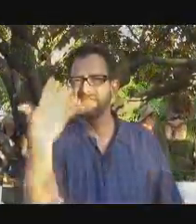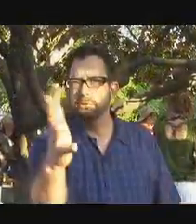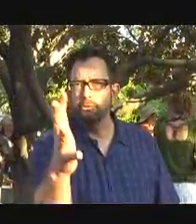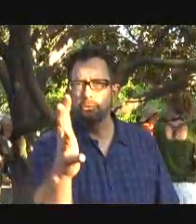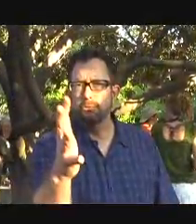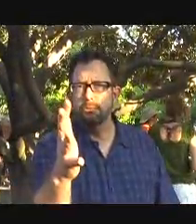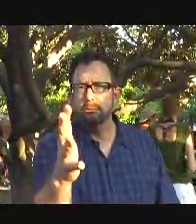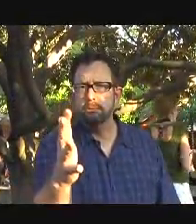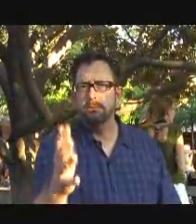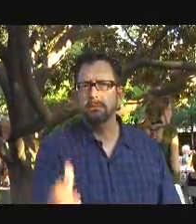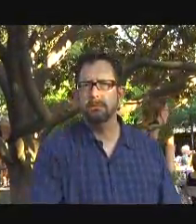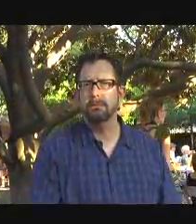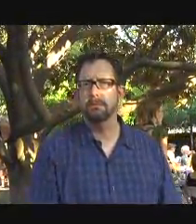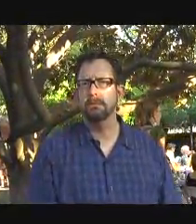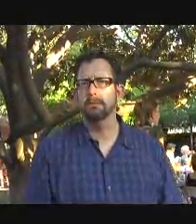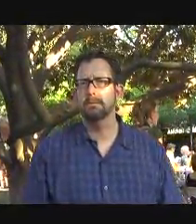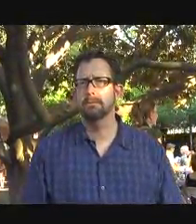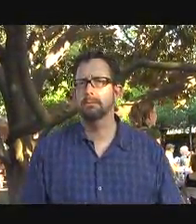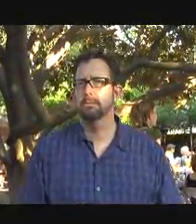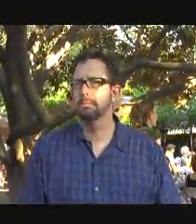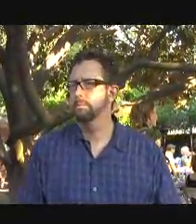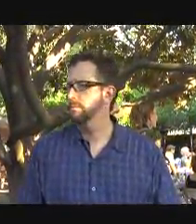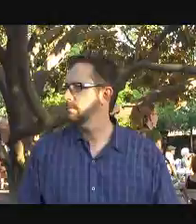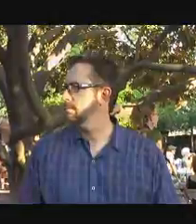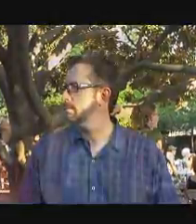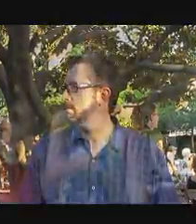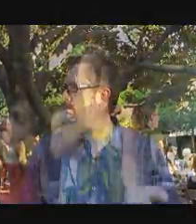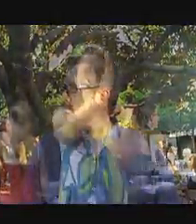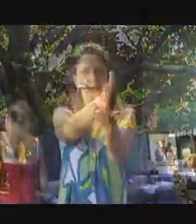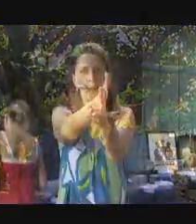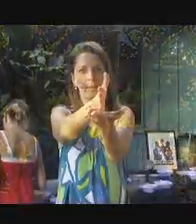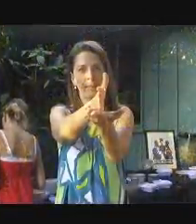It's called an ottoman, and it's in the shape of a teacup.